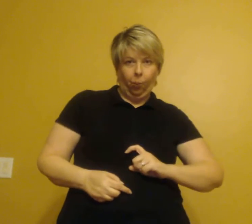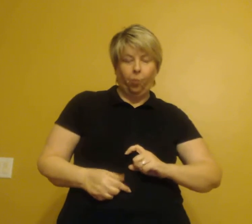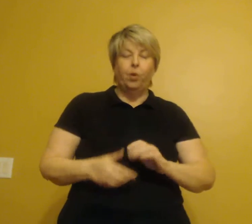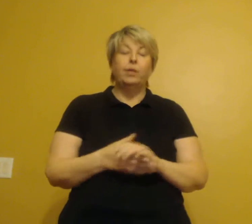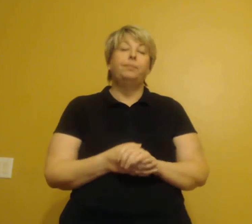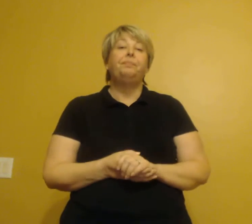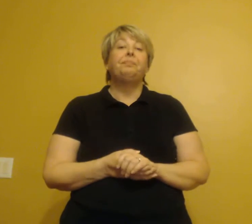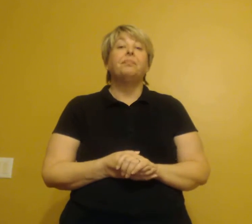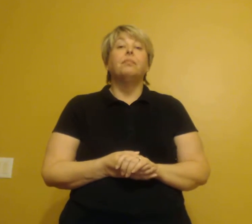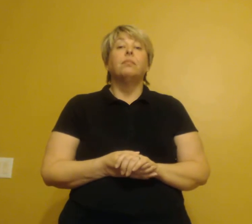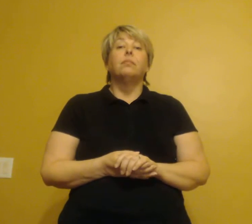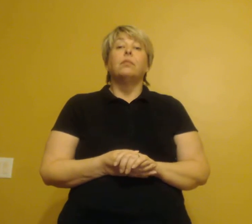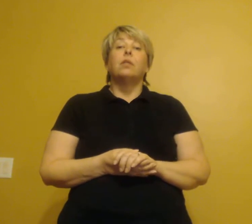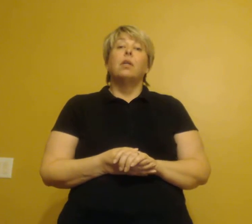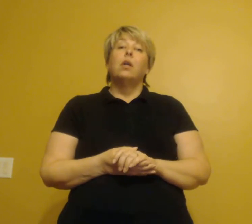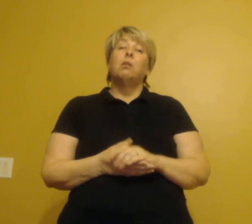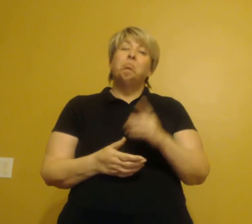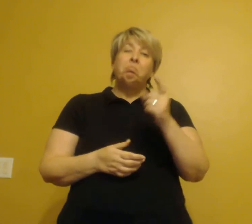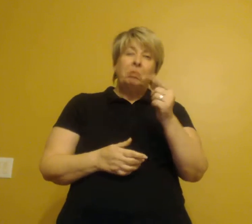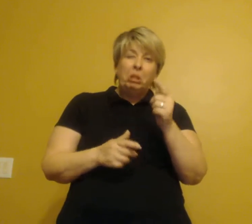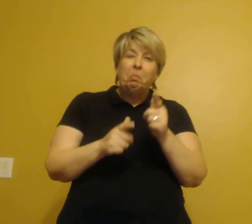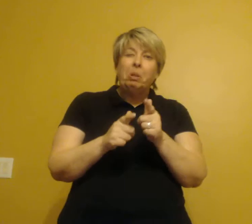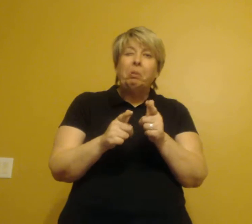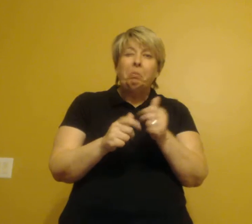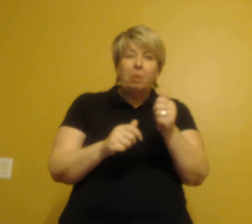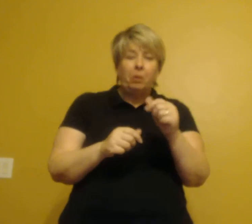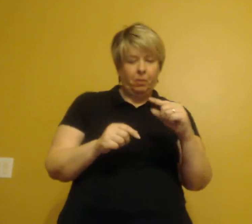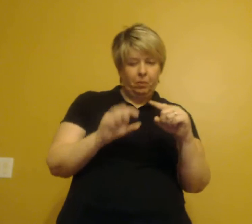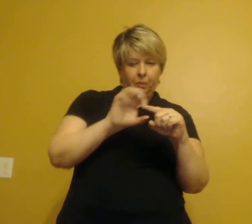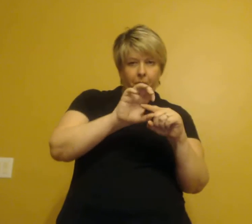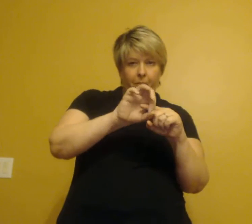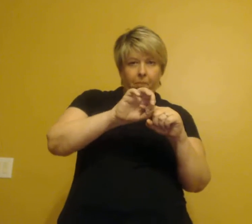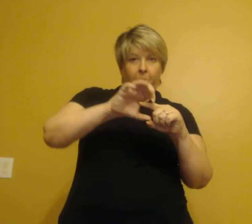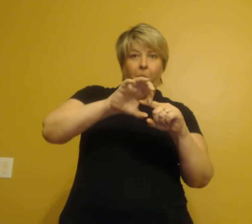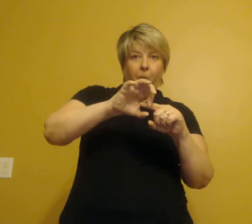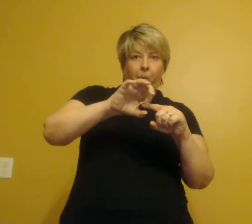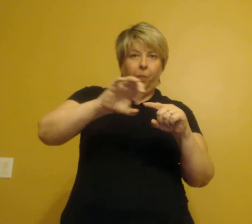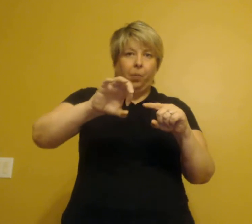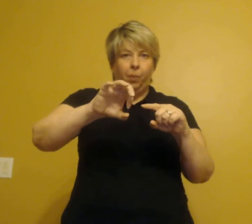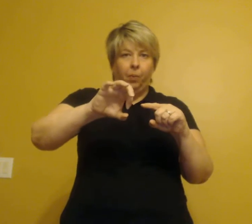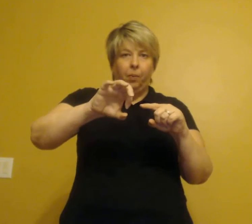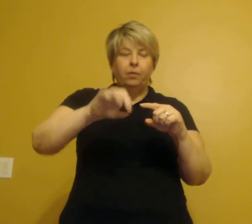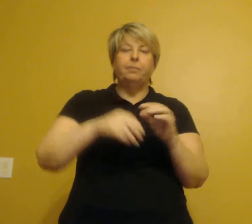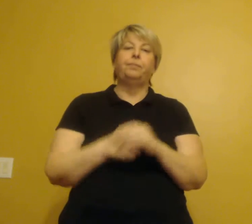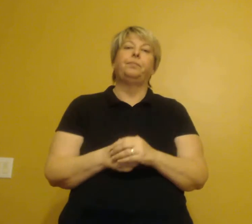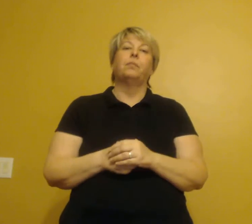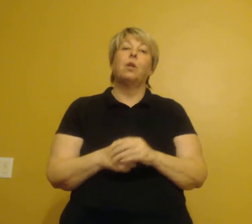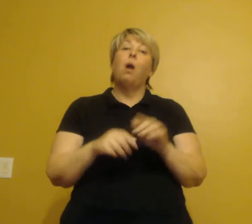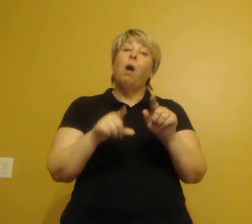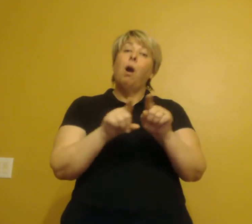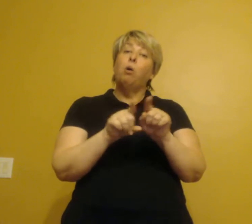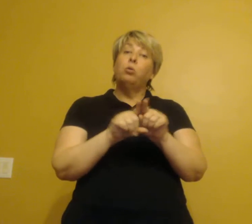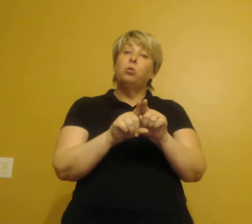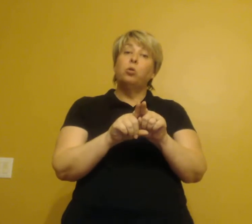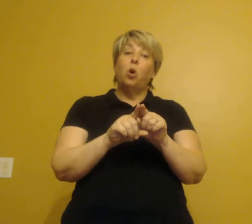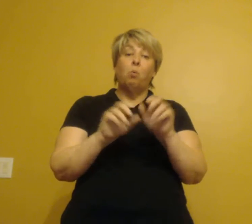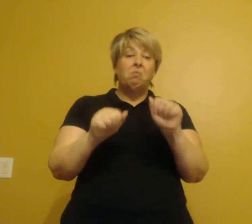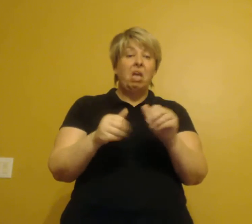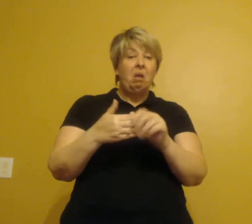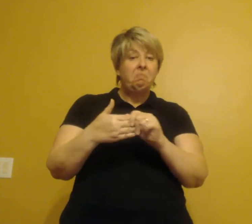it's obviously a little bit larger and longer. It's also articulated at the end. It's very soft and